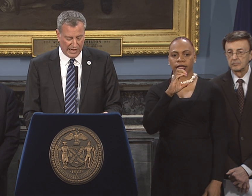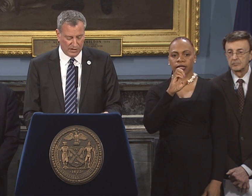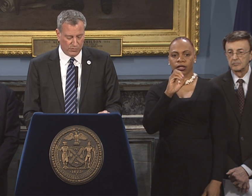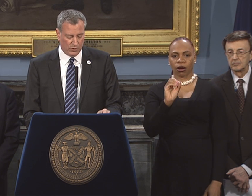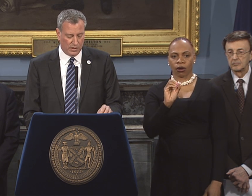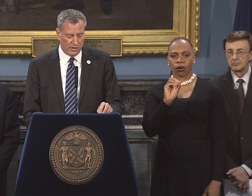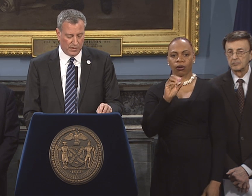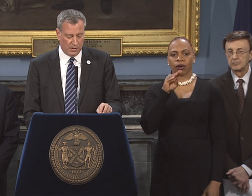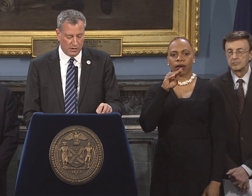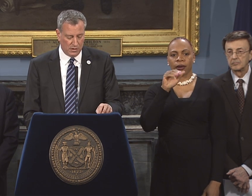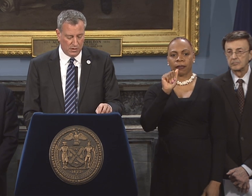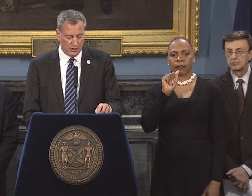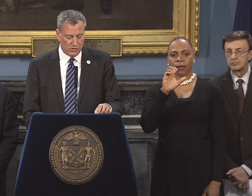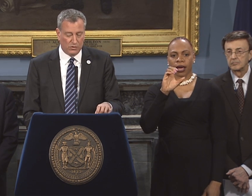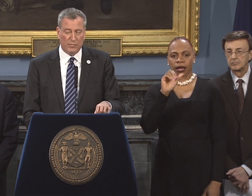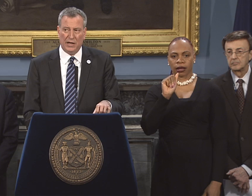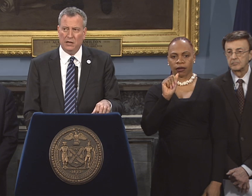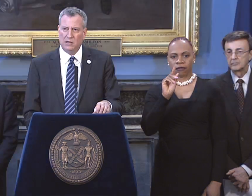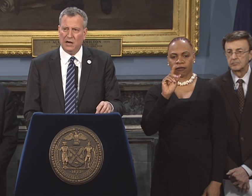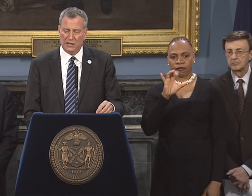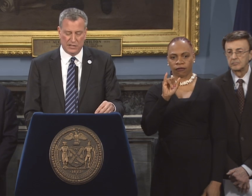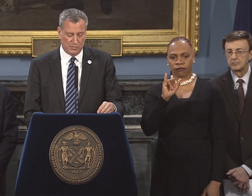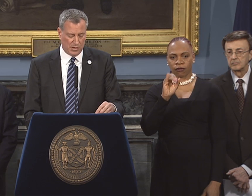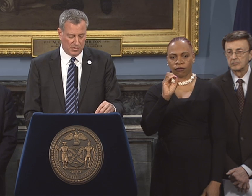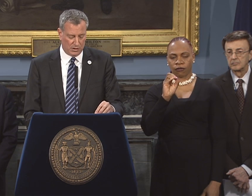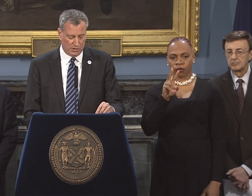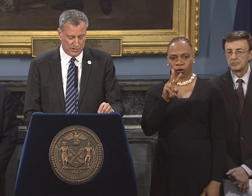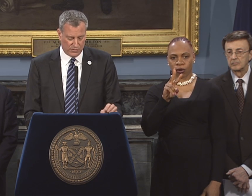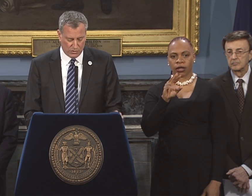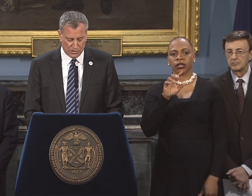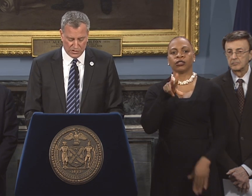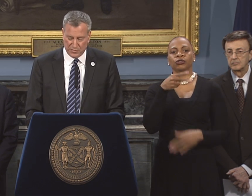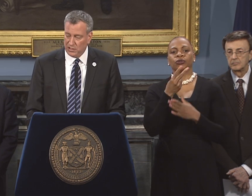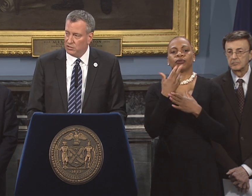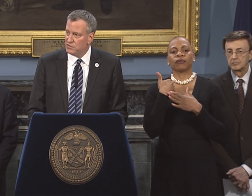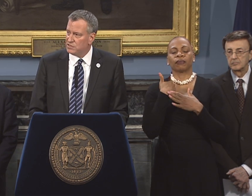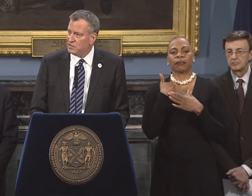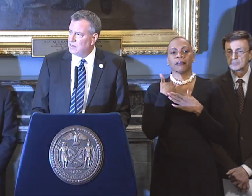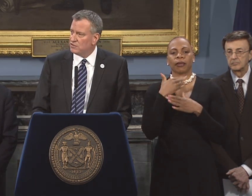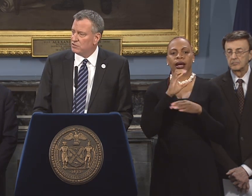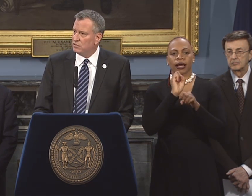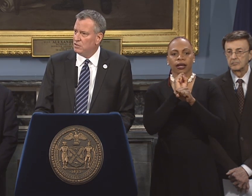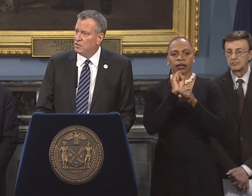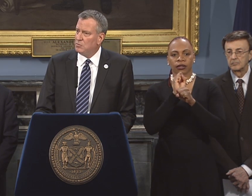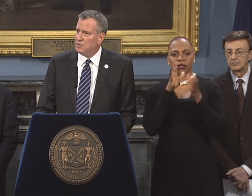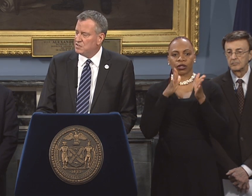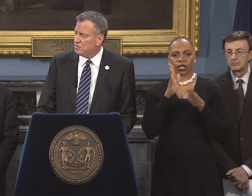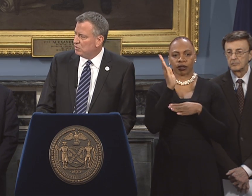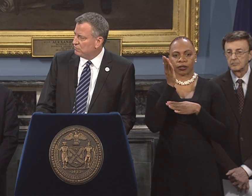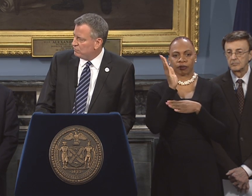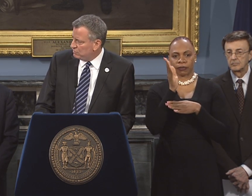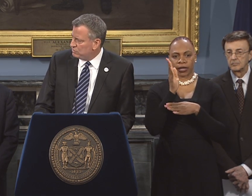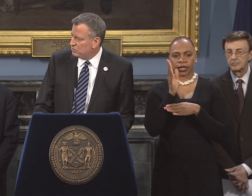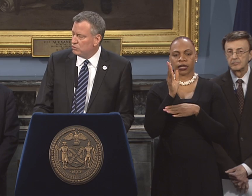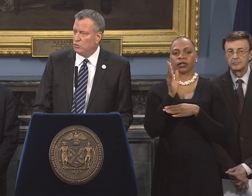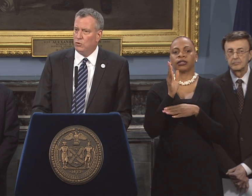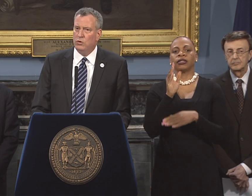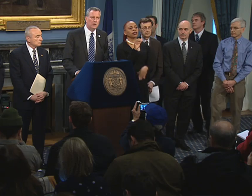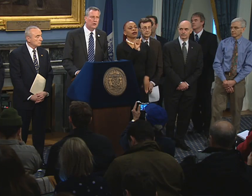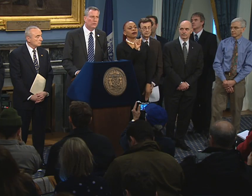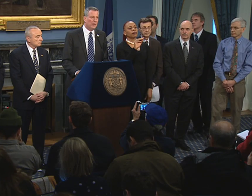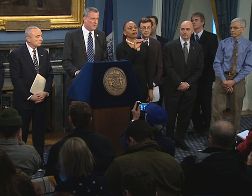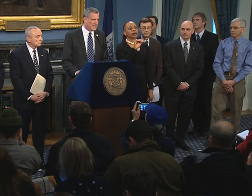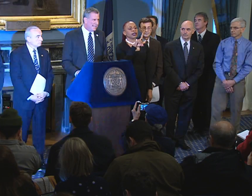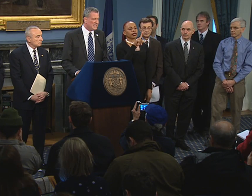John McAvoy, and then two of my colleagues in public office, of course, the Speaker of the City Council, Melissa Mark Viverito,